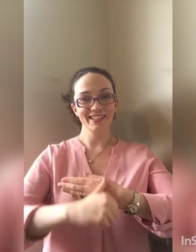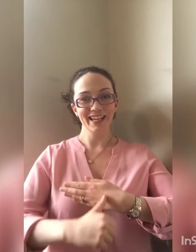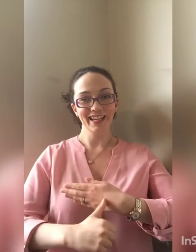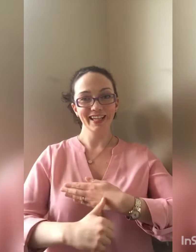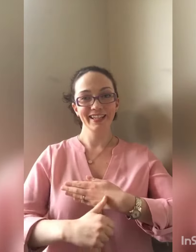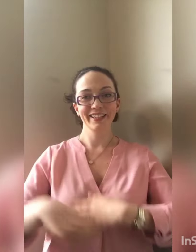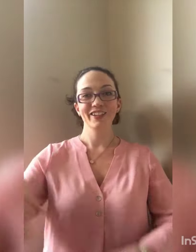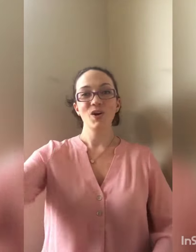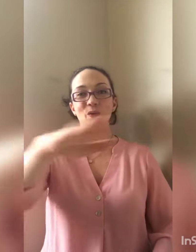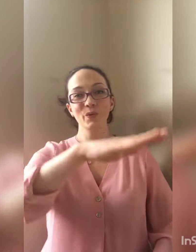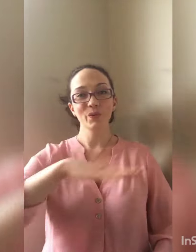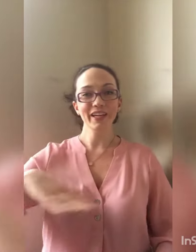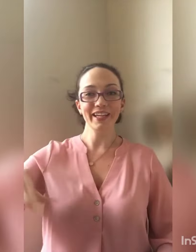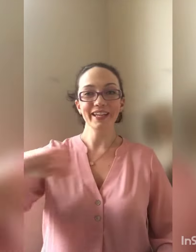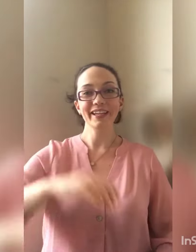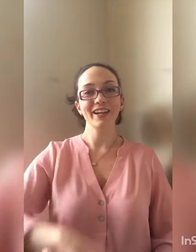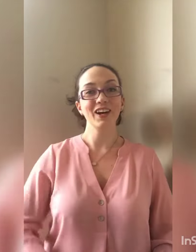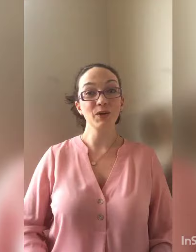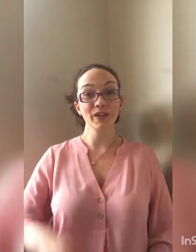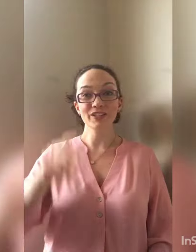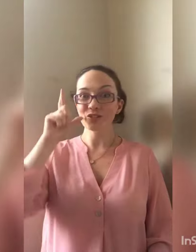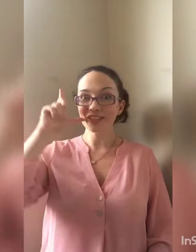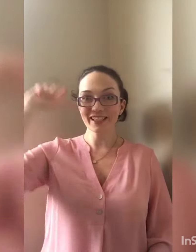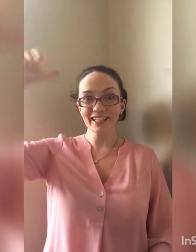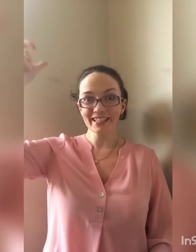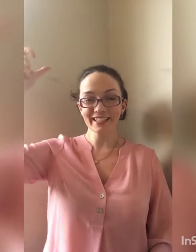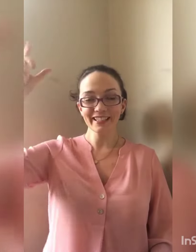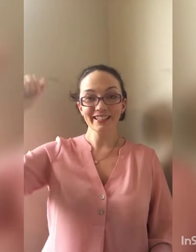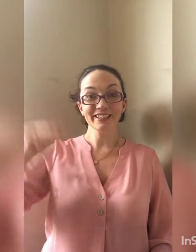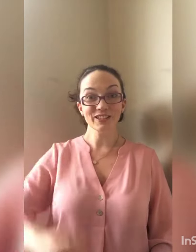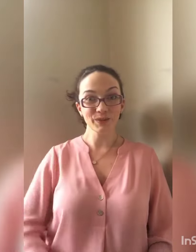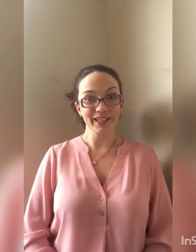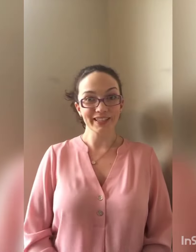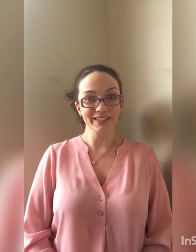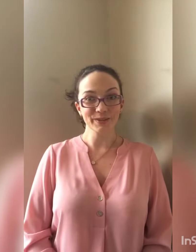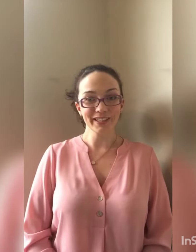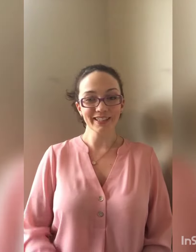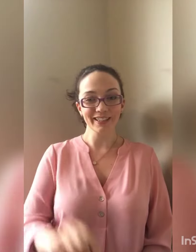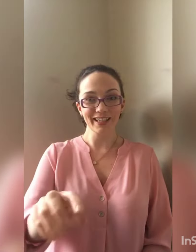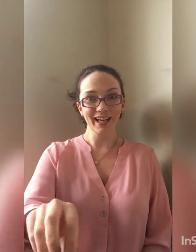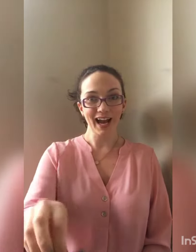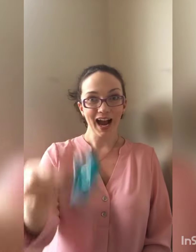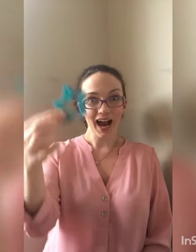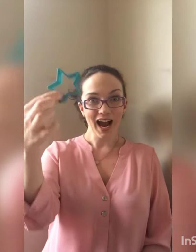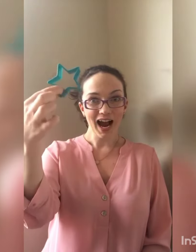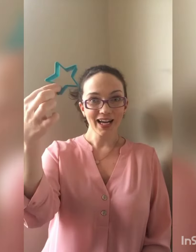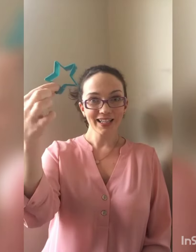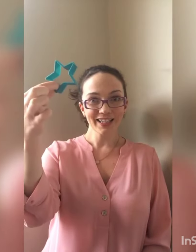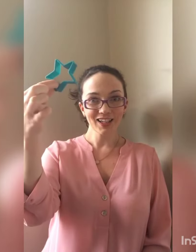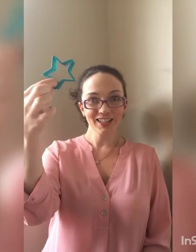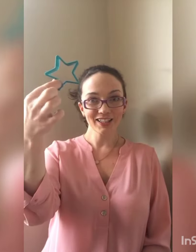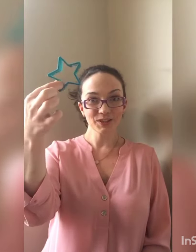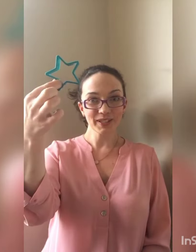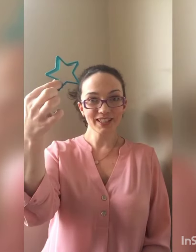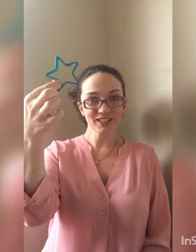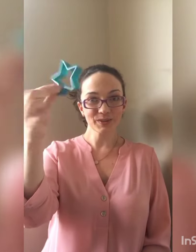Today we are going to sing Twinkle Twinkle. Look, Twinkle